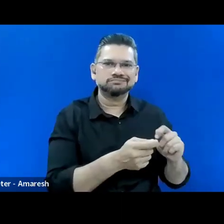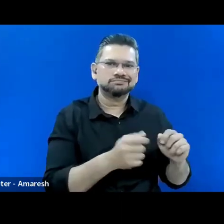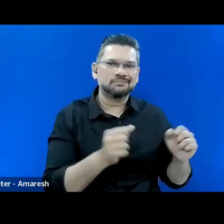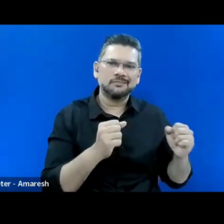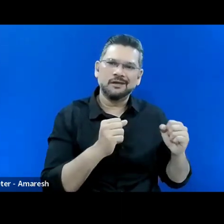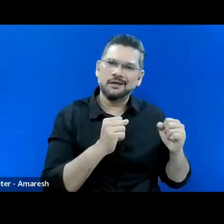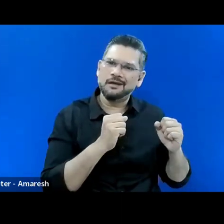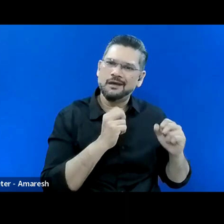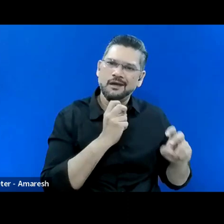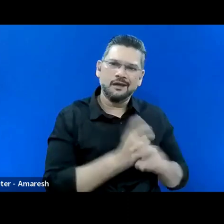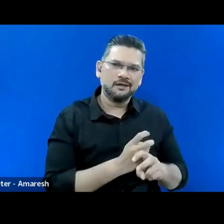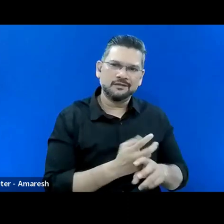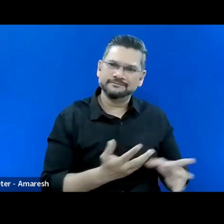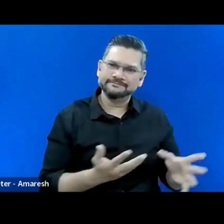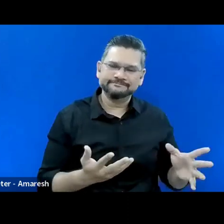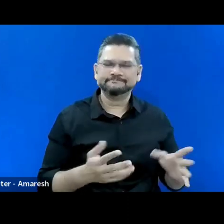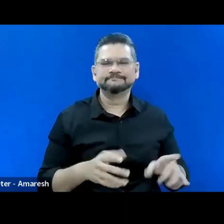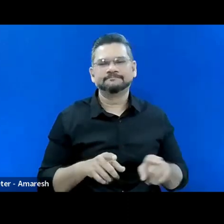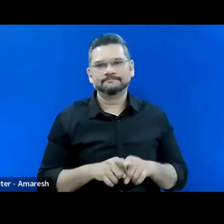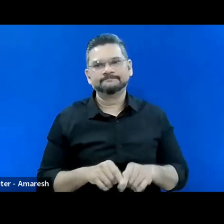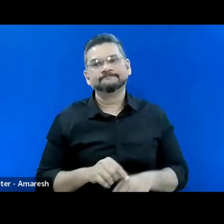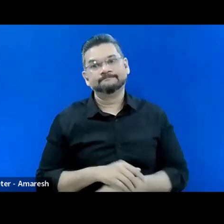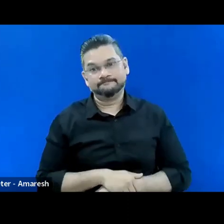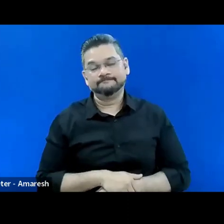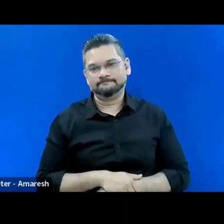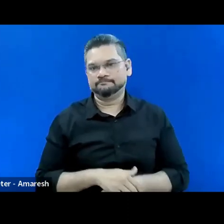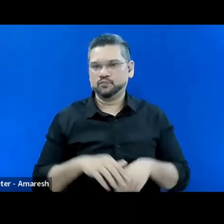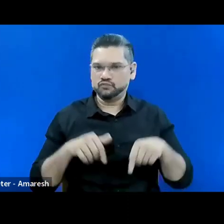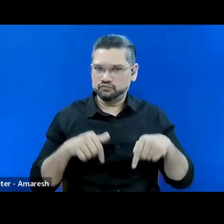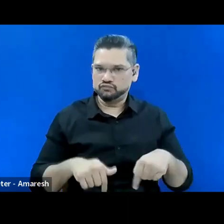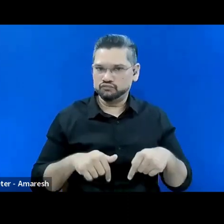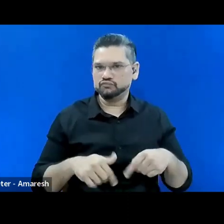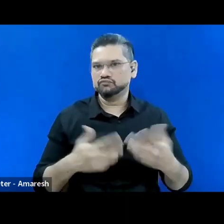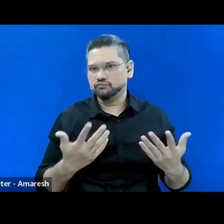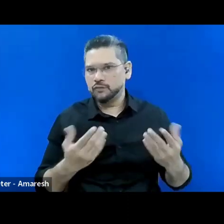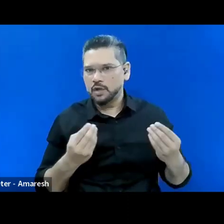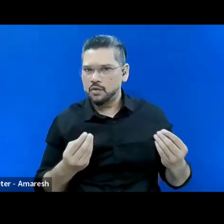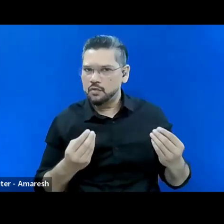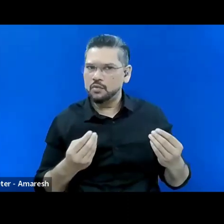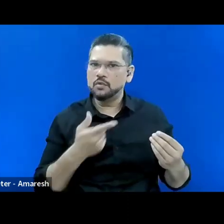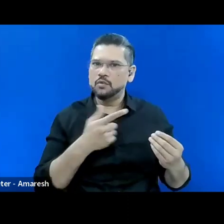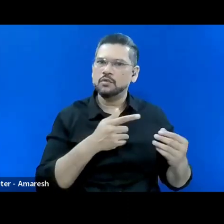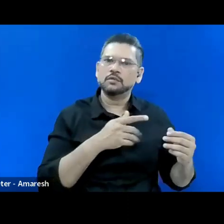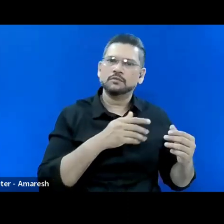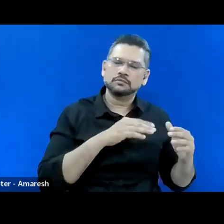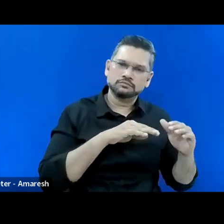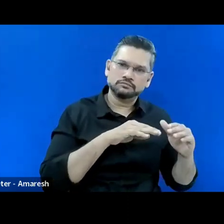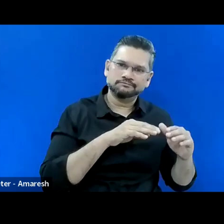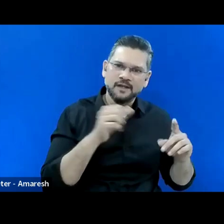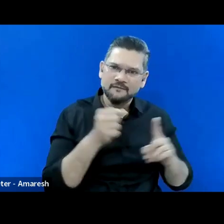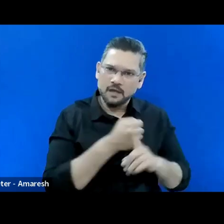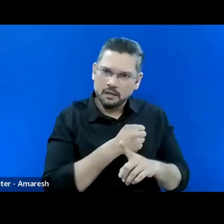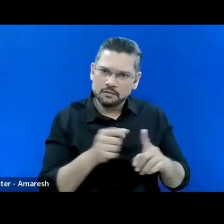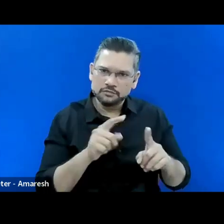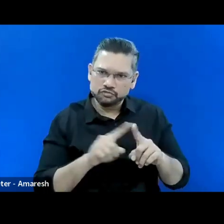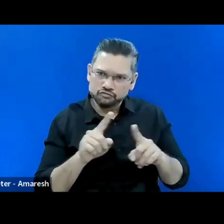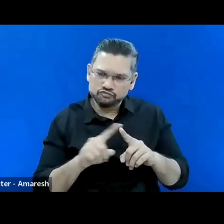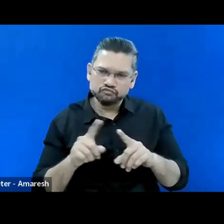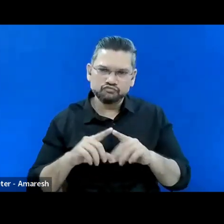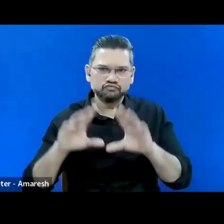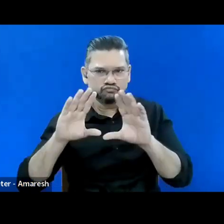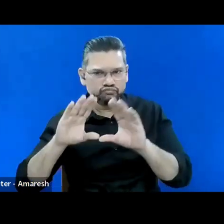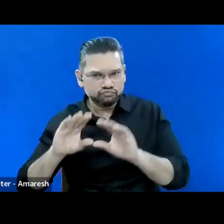of gives an idea of where we are at and how we can begin to access justice and end violence, all types of violence, not just the violence that